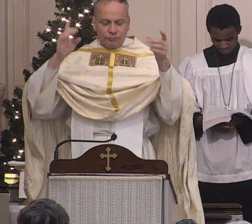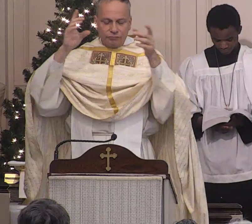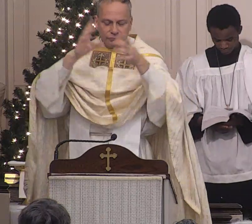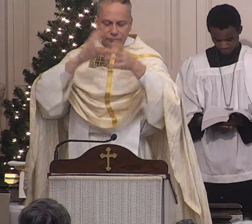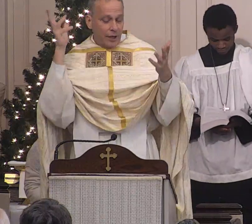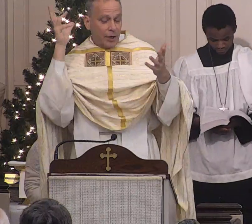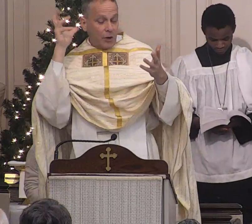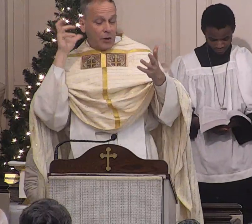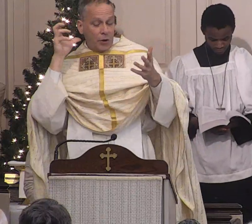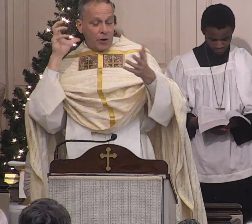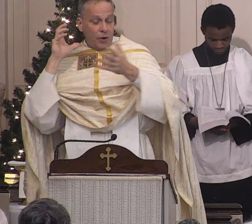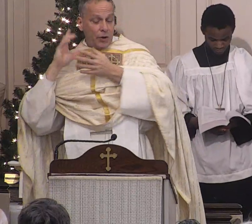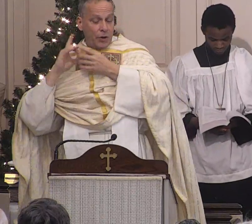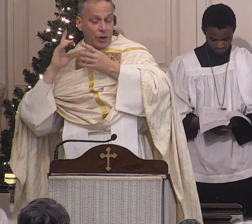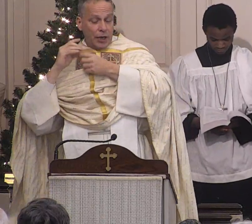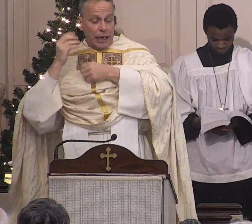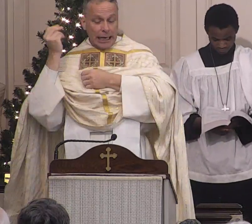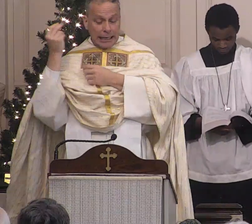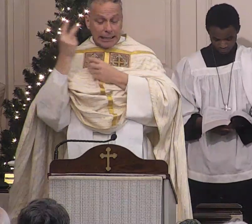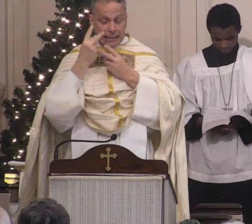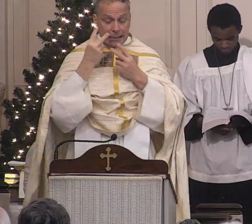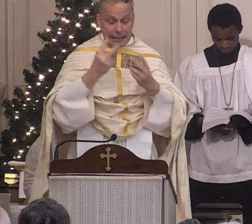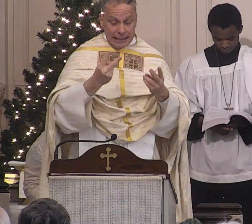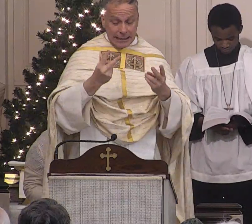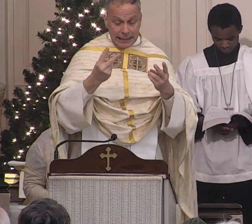for all they had heard and seen,